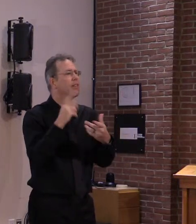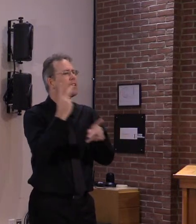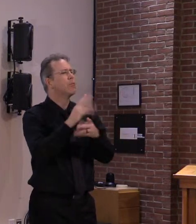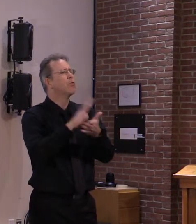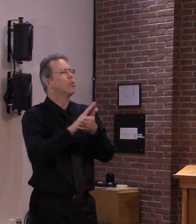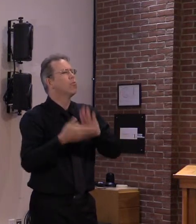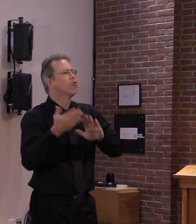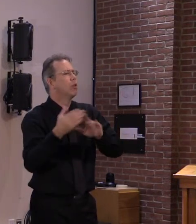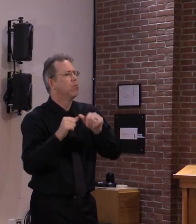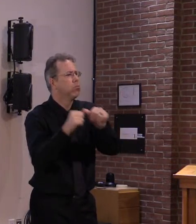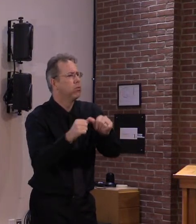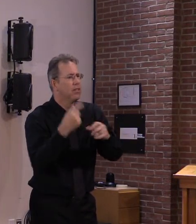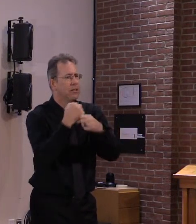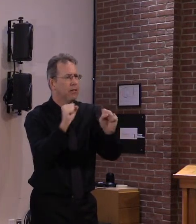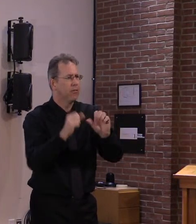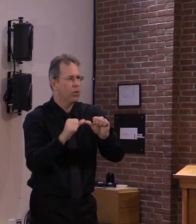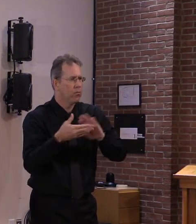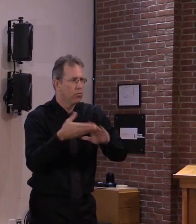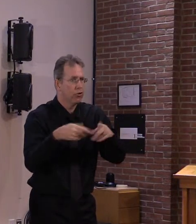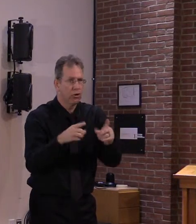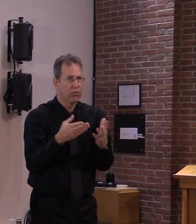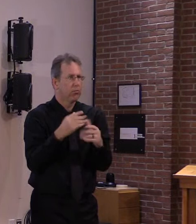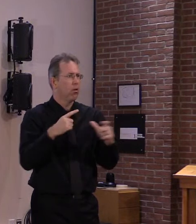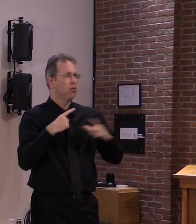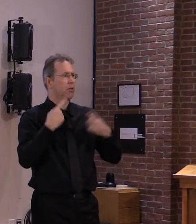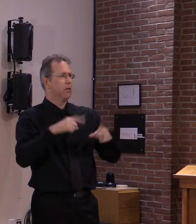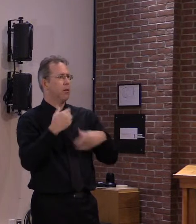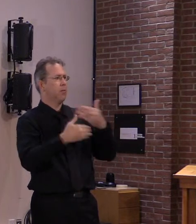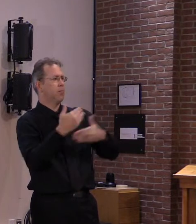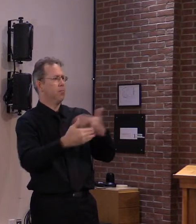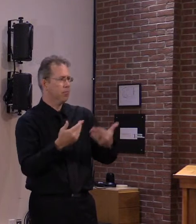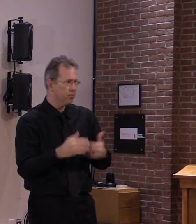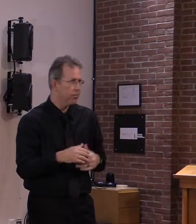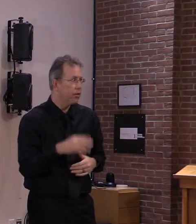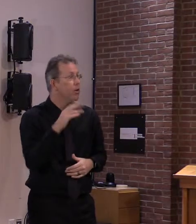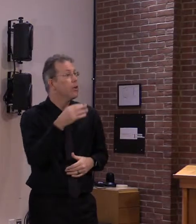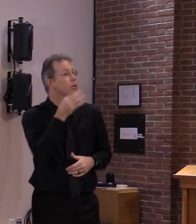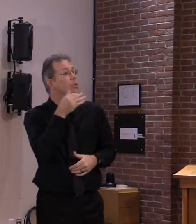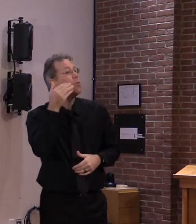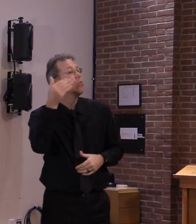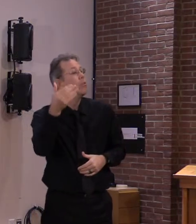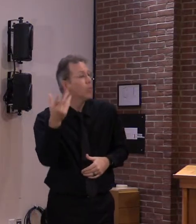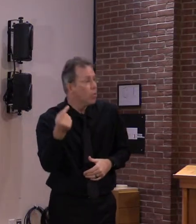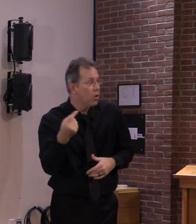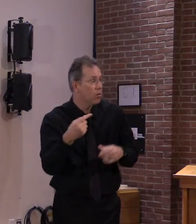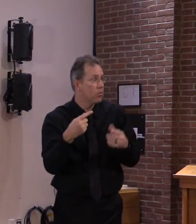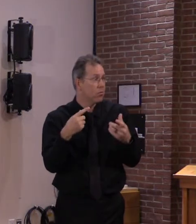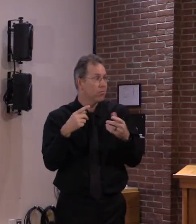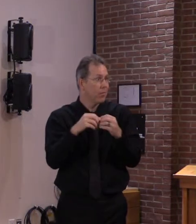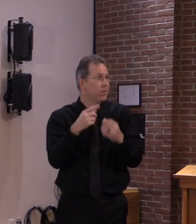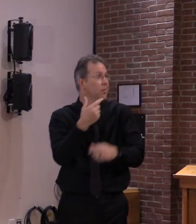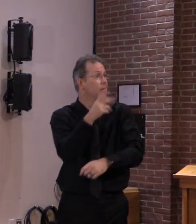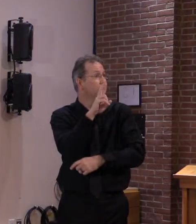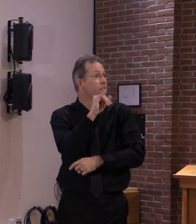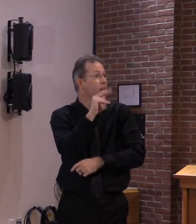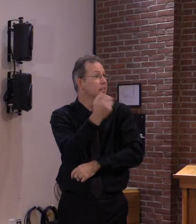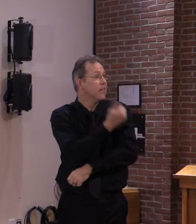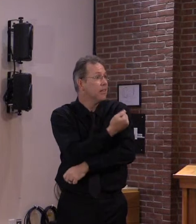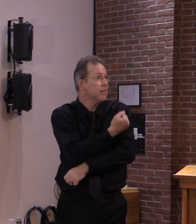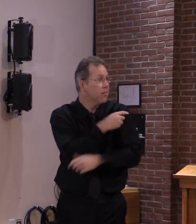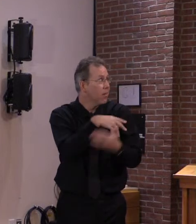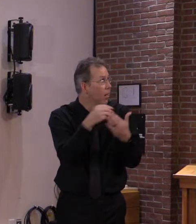really nicely about which facilities had cases, how many there were. Could you update us on that data today? How many facilities have cases right now?